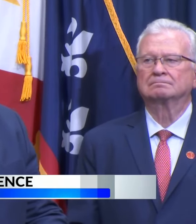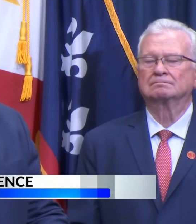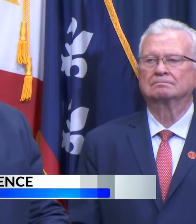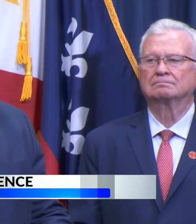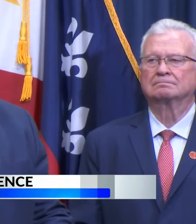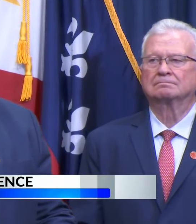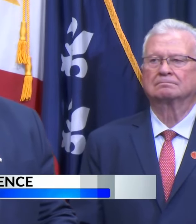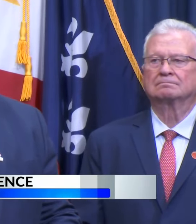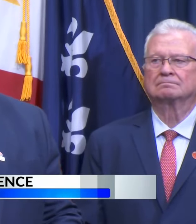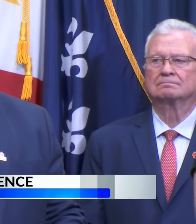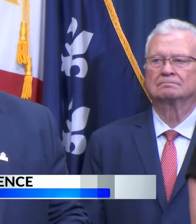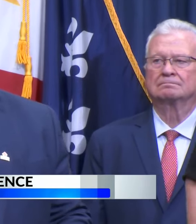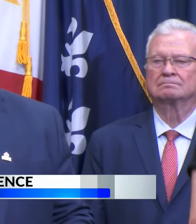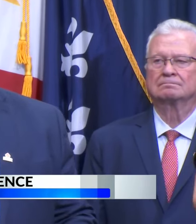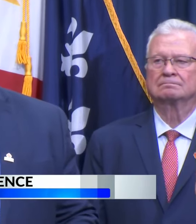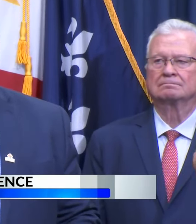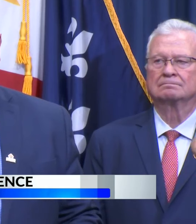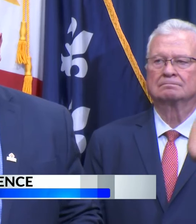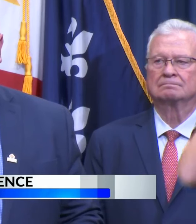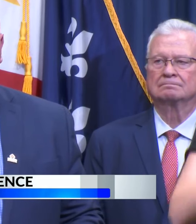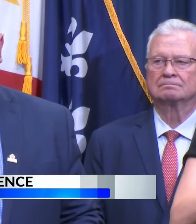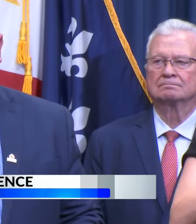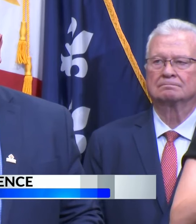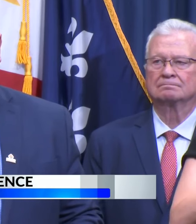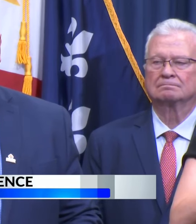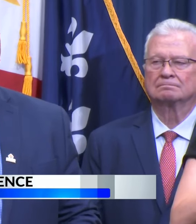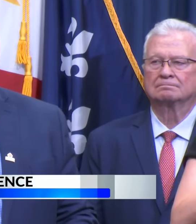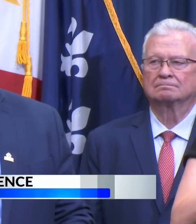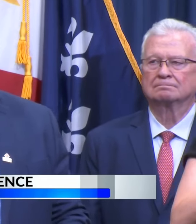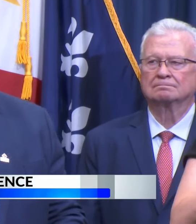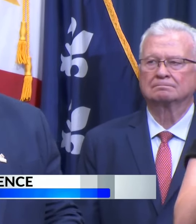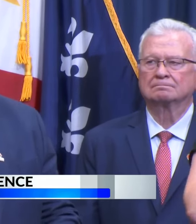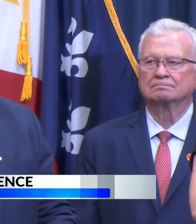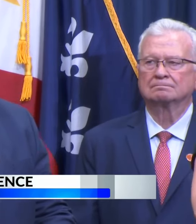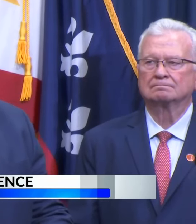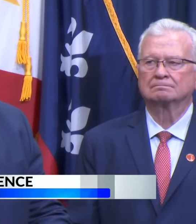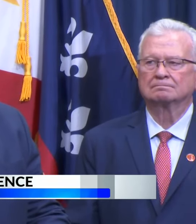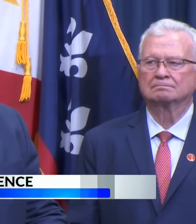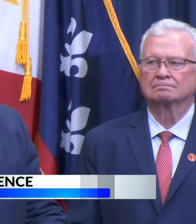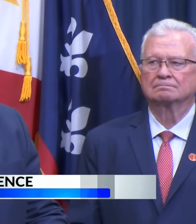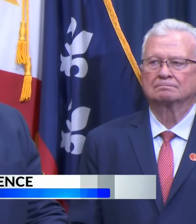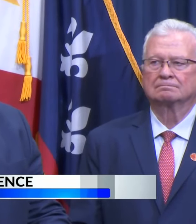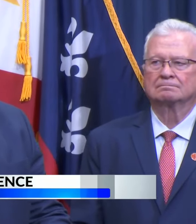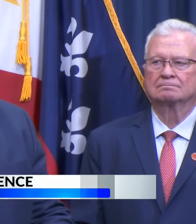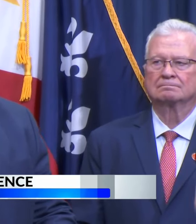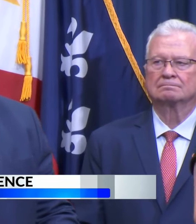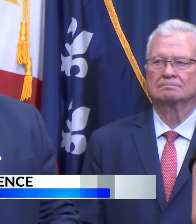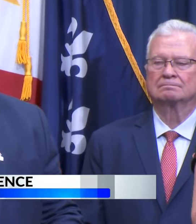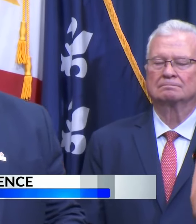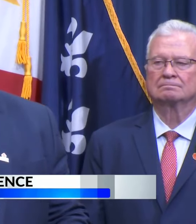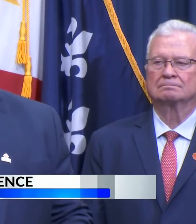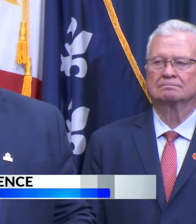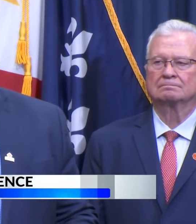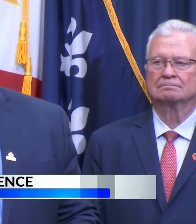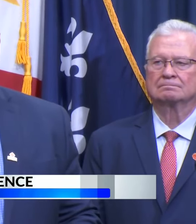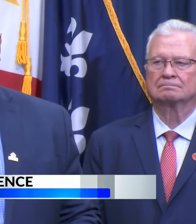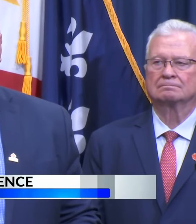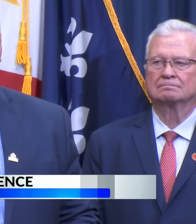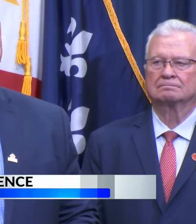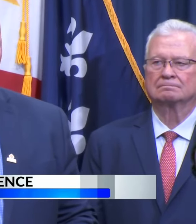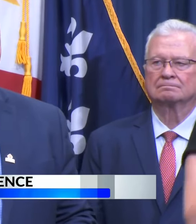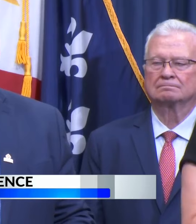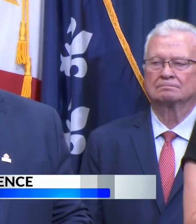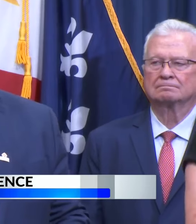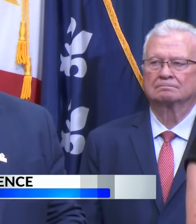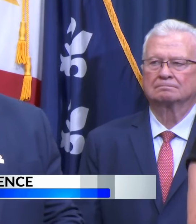Friday. We will make a determination for school on Friday by noon on Thursday. So at this time, I would